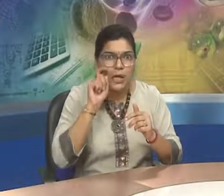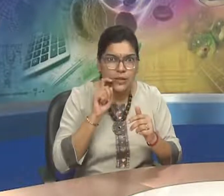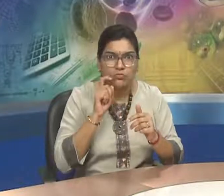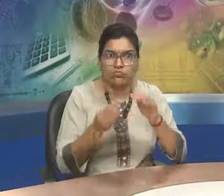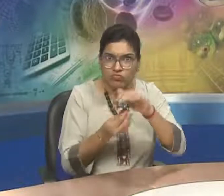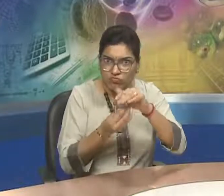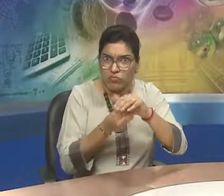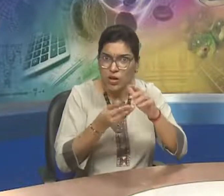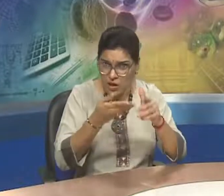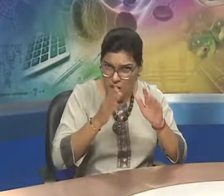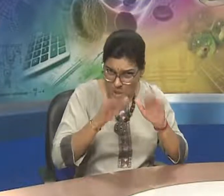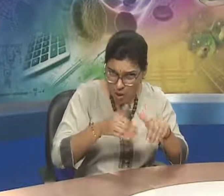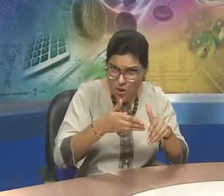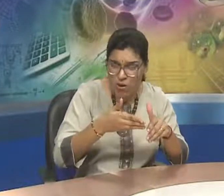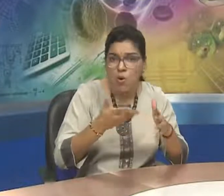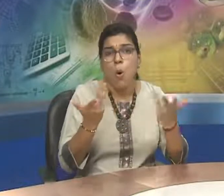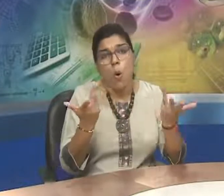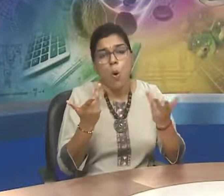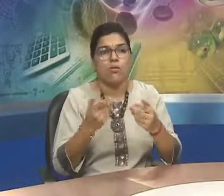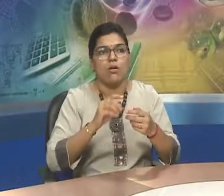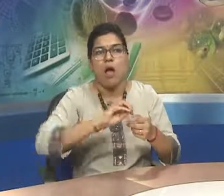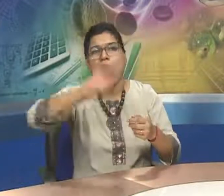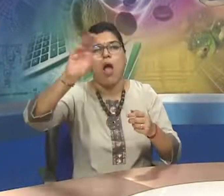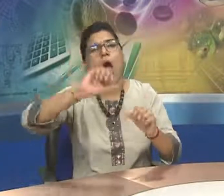as a human it is